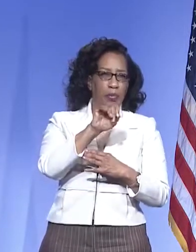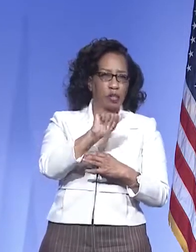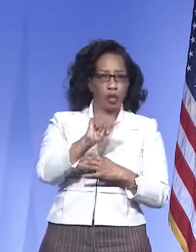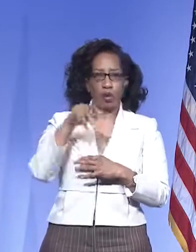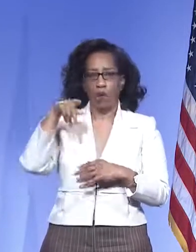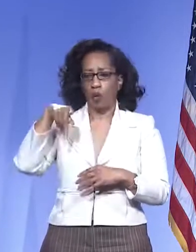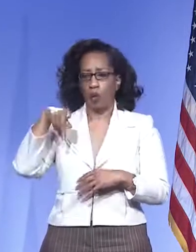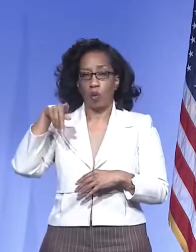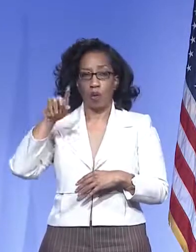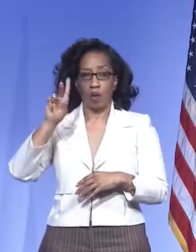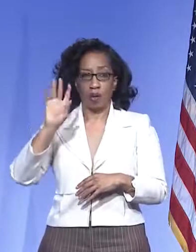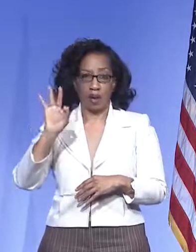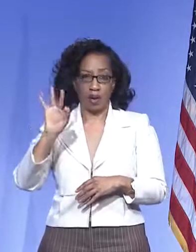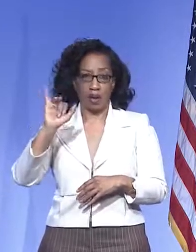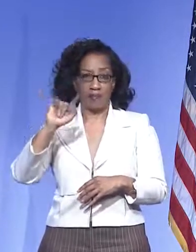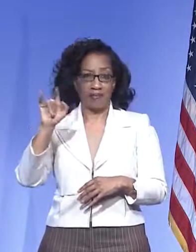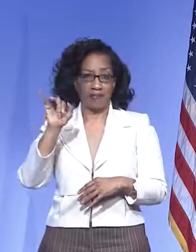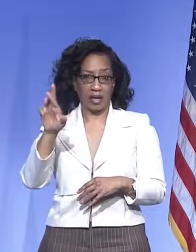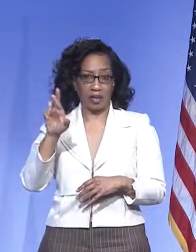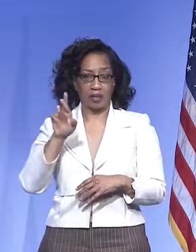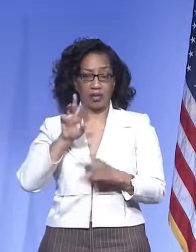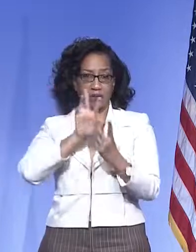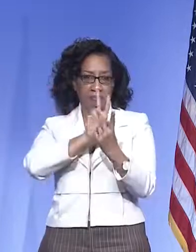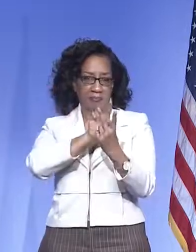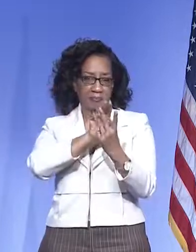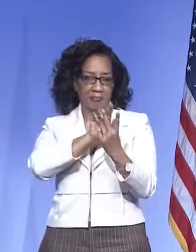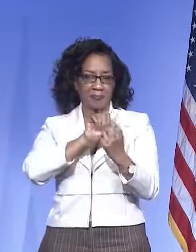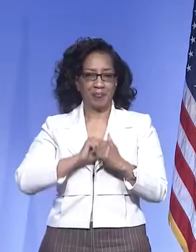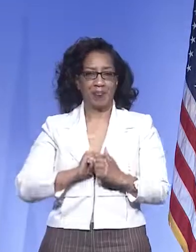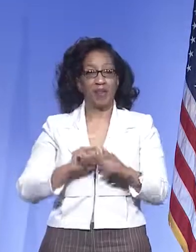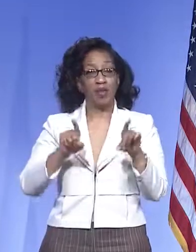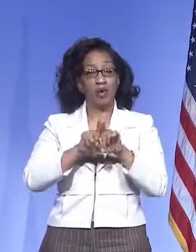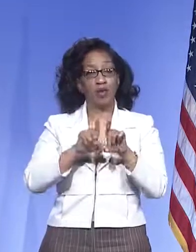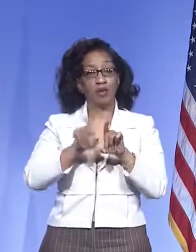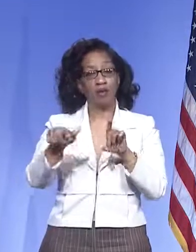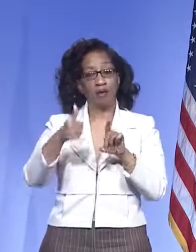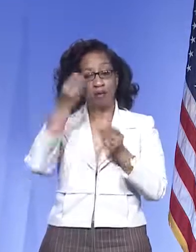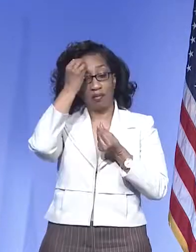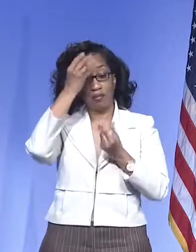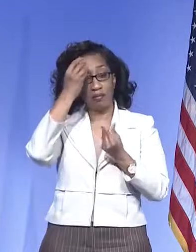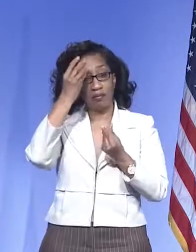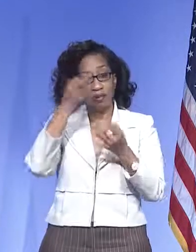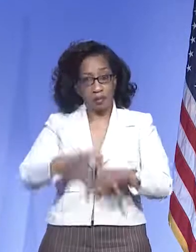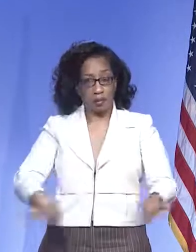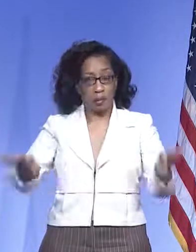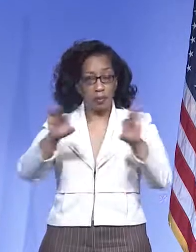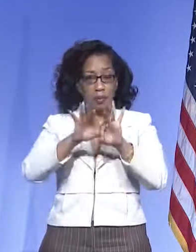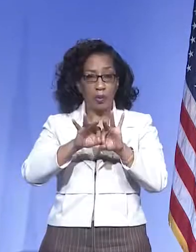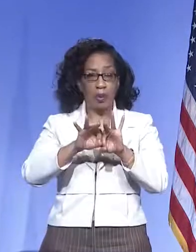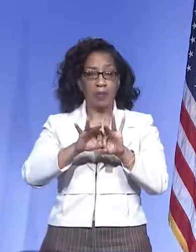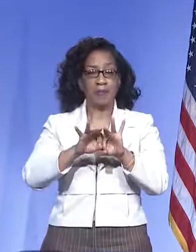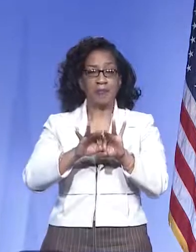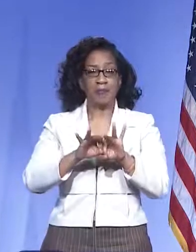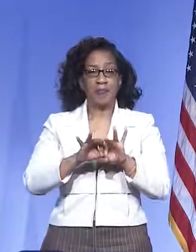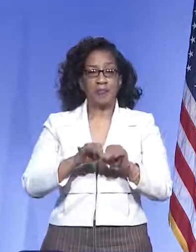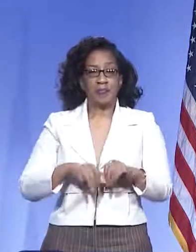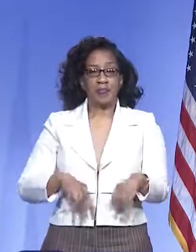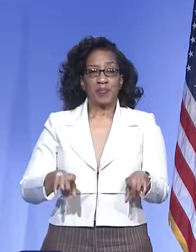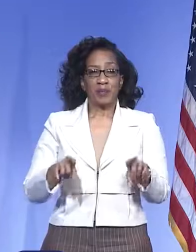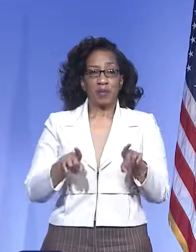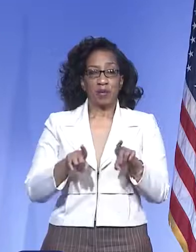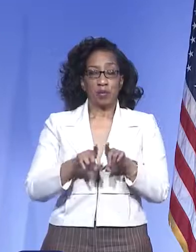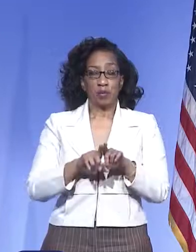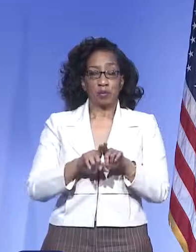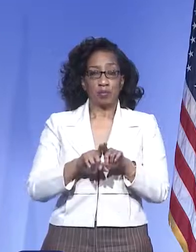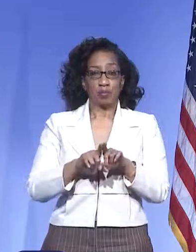vaccine. In terms of other information that's important to mention, we do have and have been